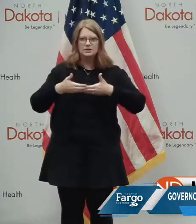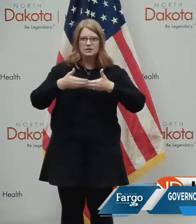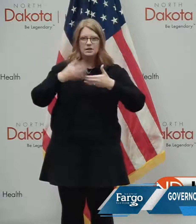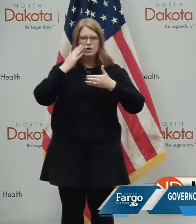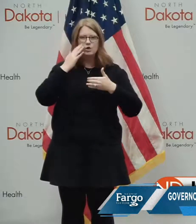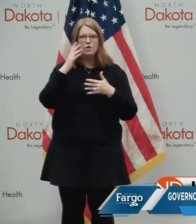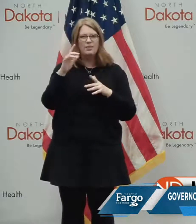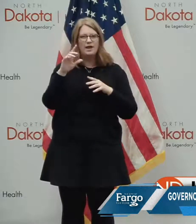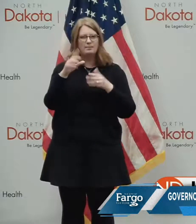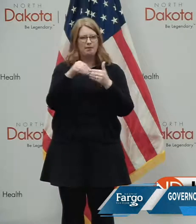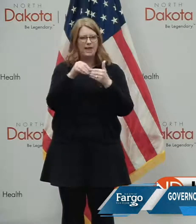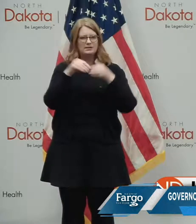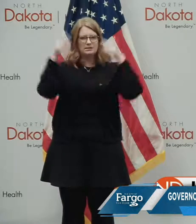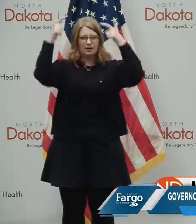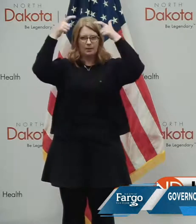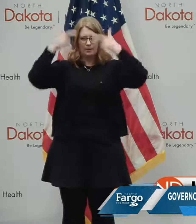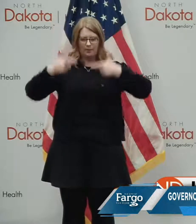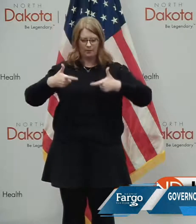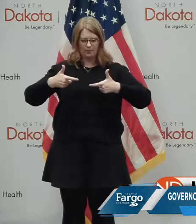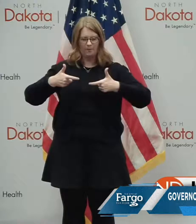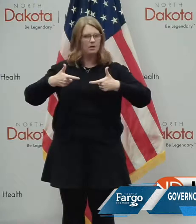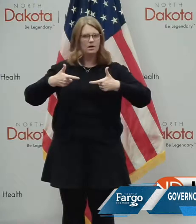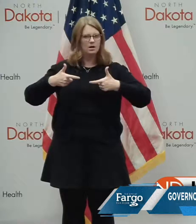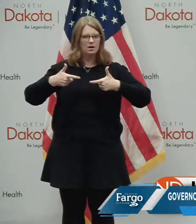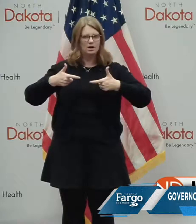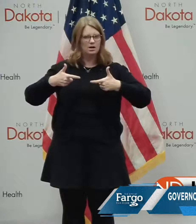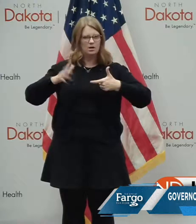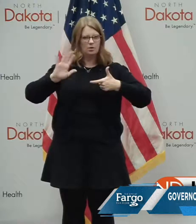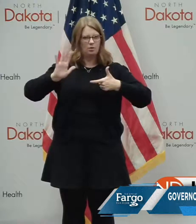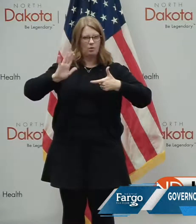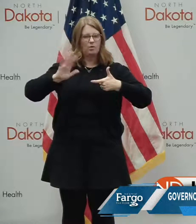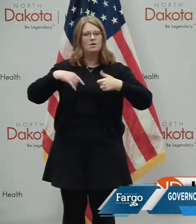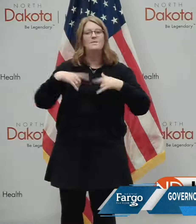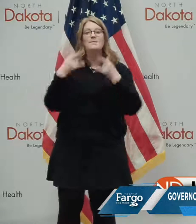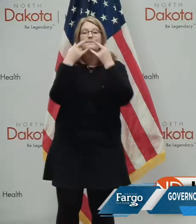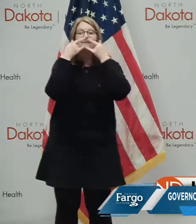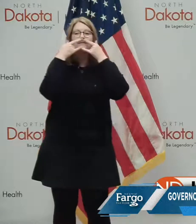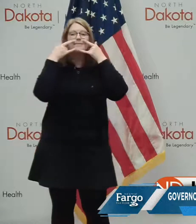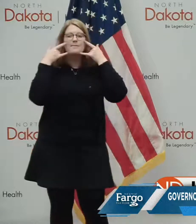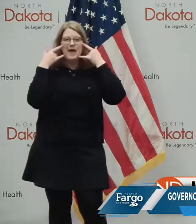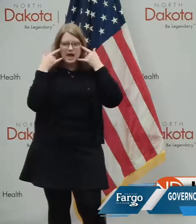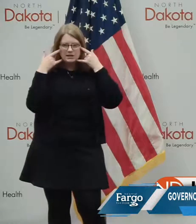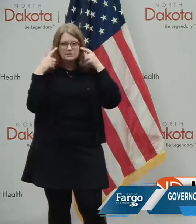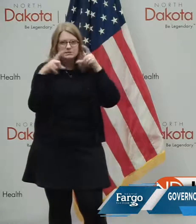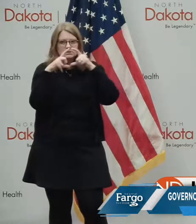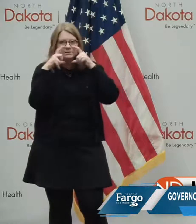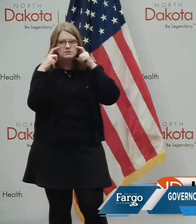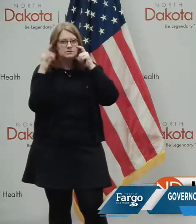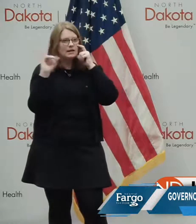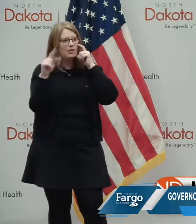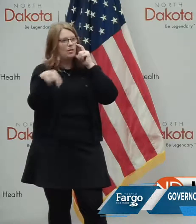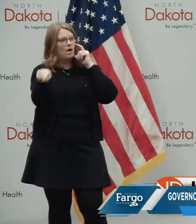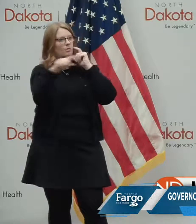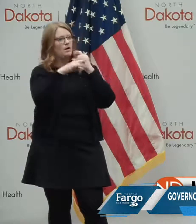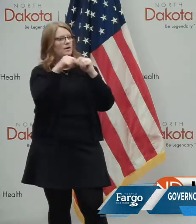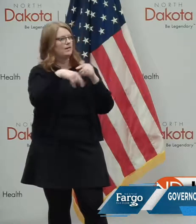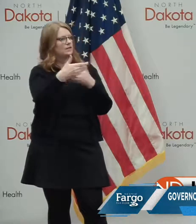the science that we understand is with the masks that we're wearing, like we're all wearing in this room, so.